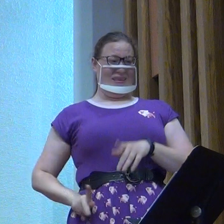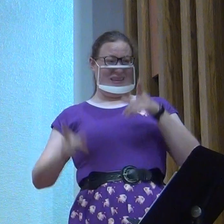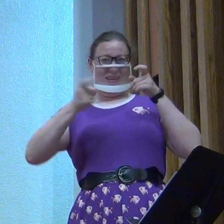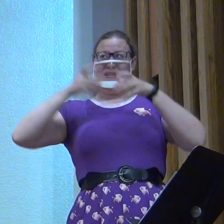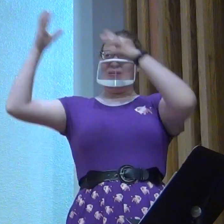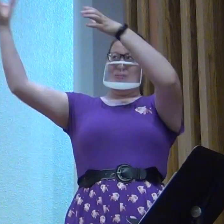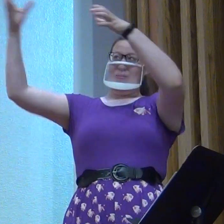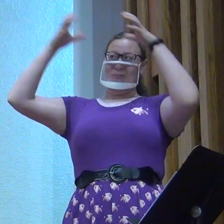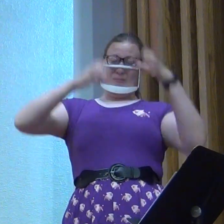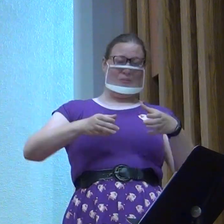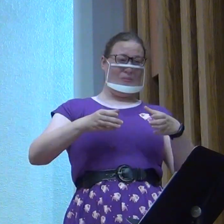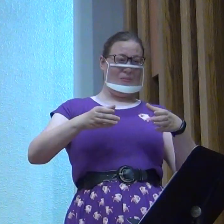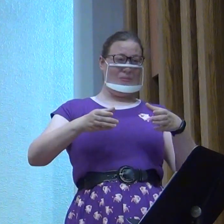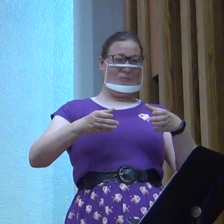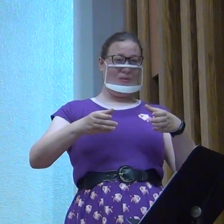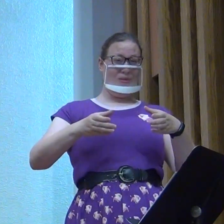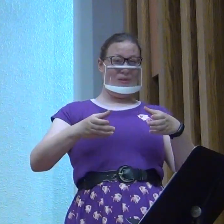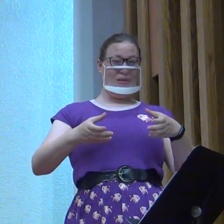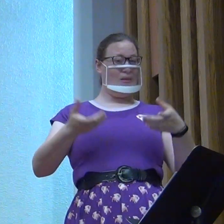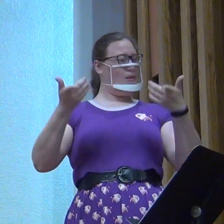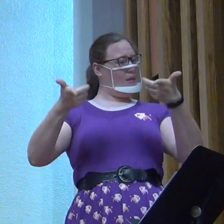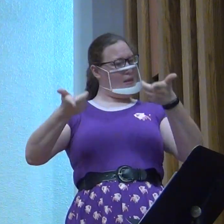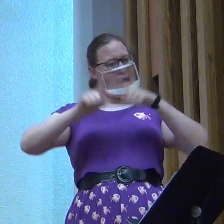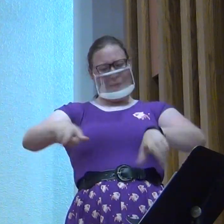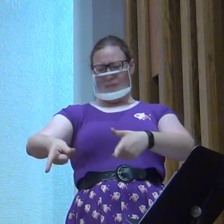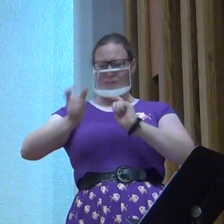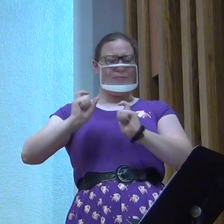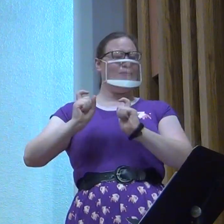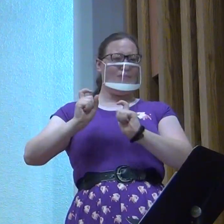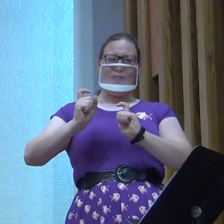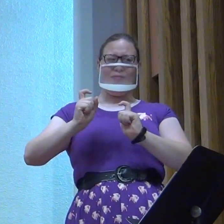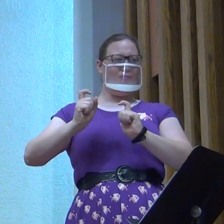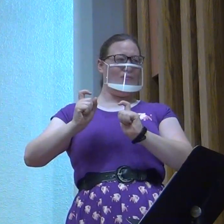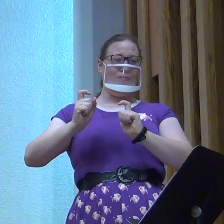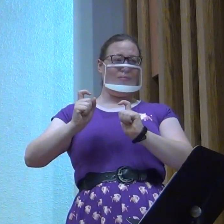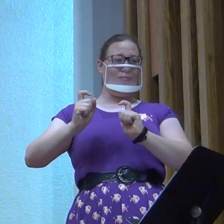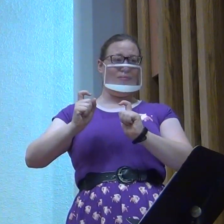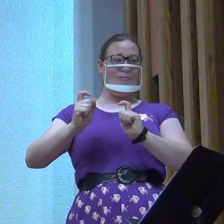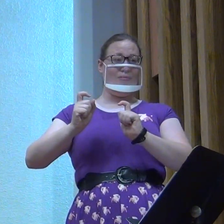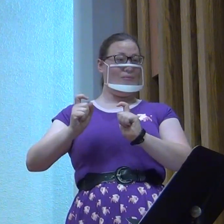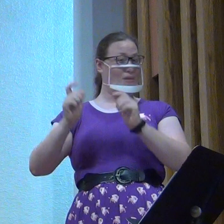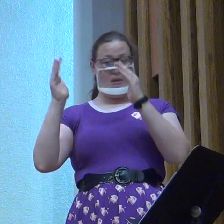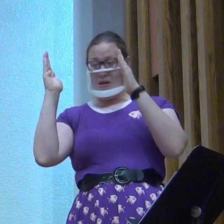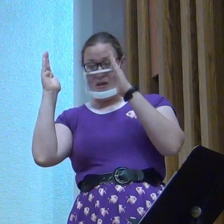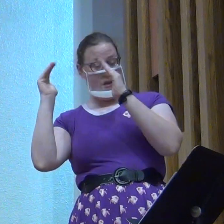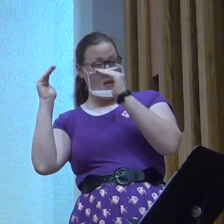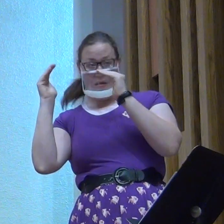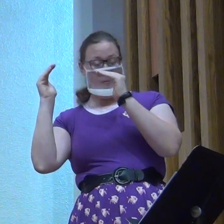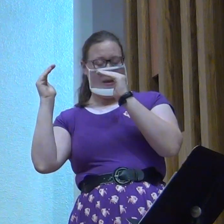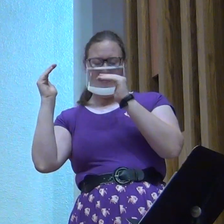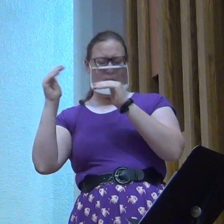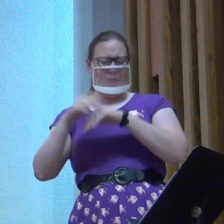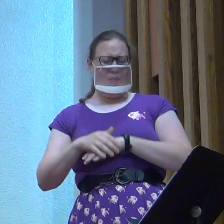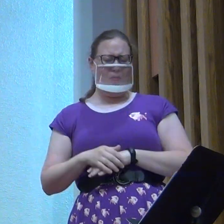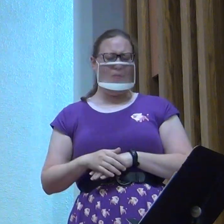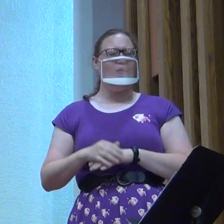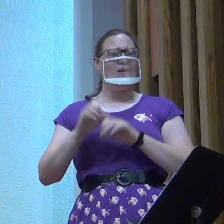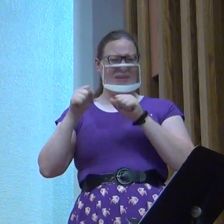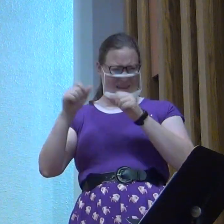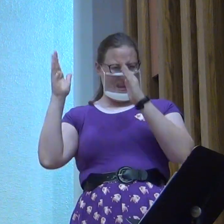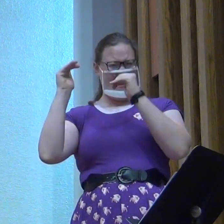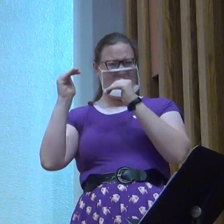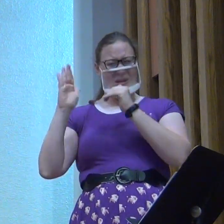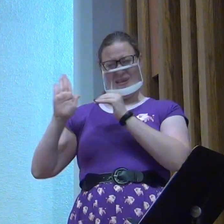will come suddenly, but not unexpectedly. Now, those aren't the words